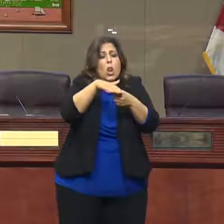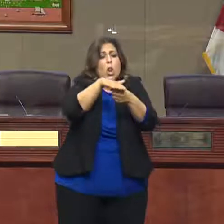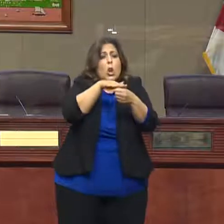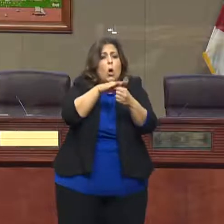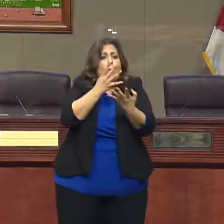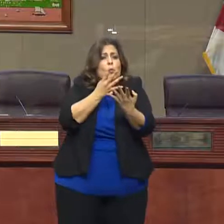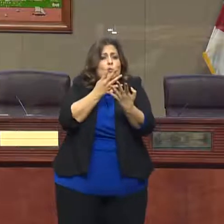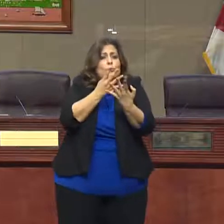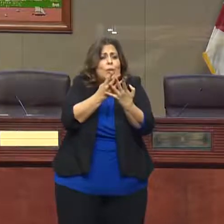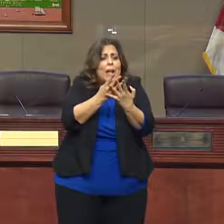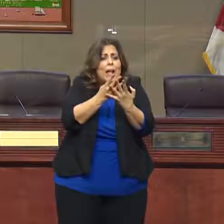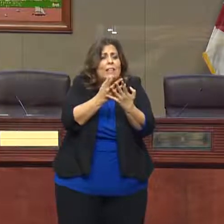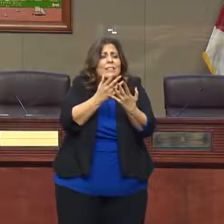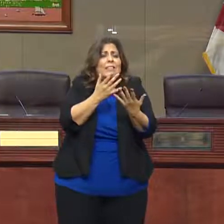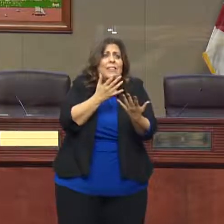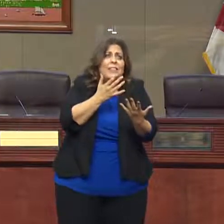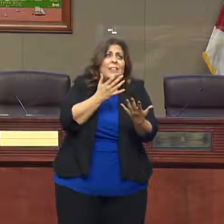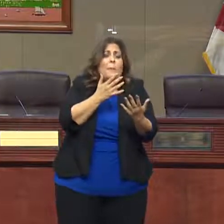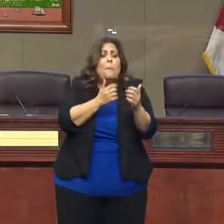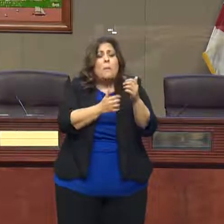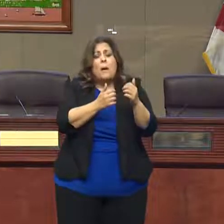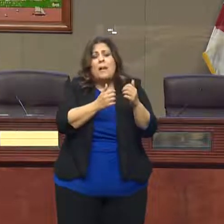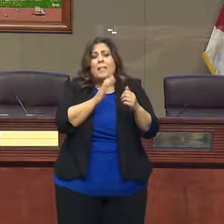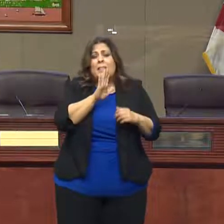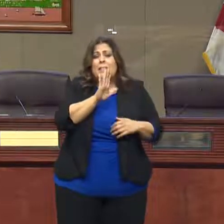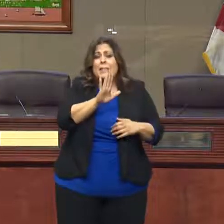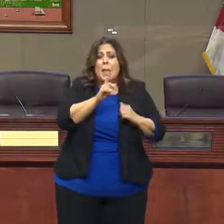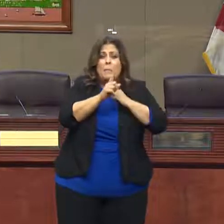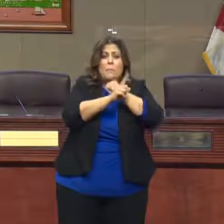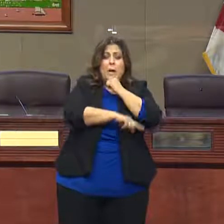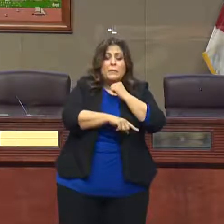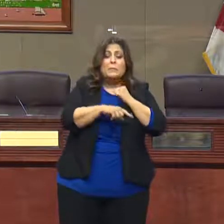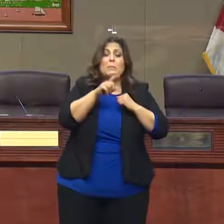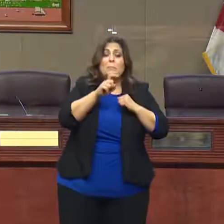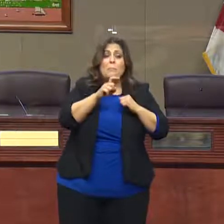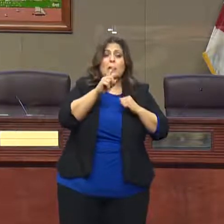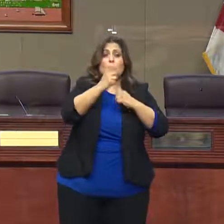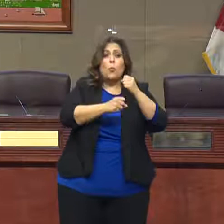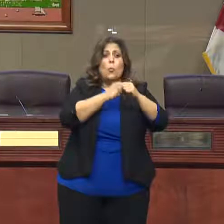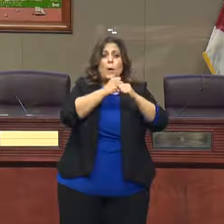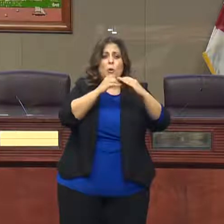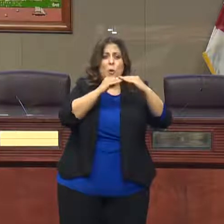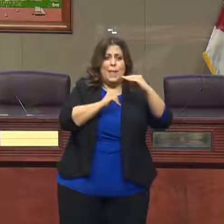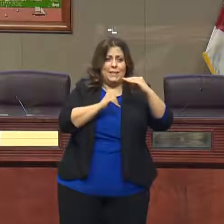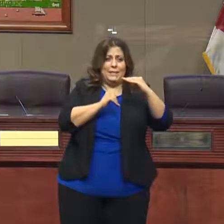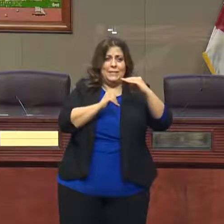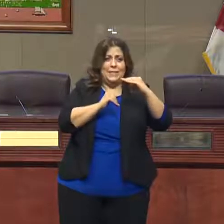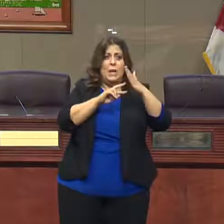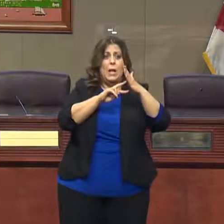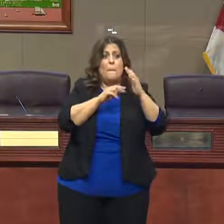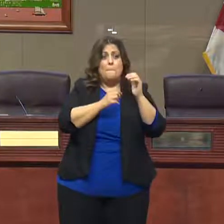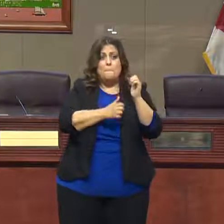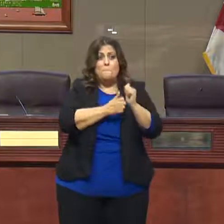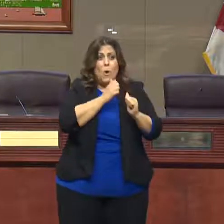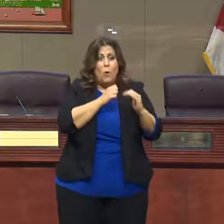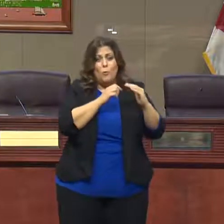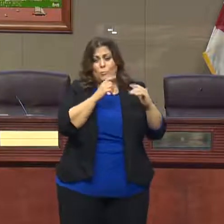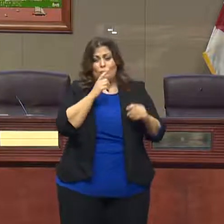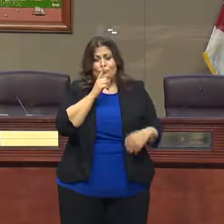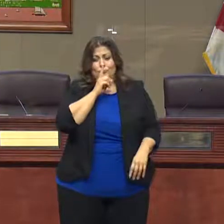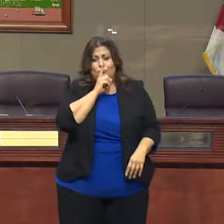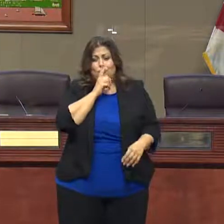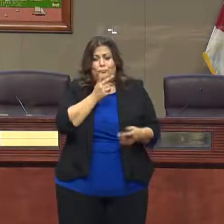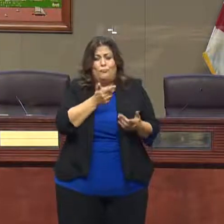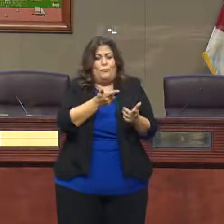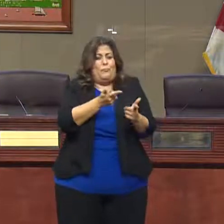typically their sentences are far less, 1 year or less. Most of the ones who enter the jail, they bond out, they're released.